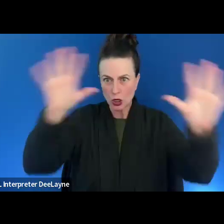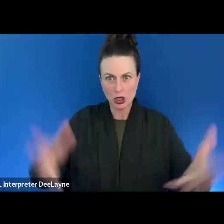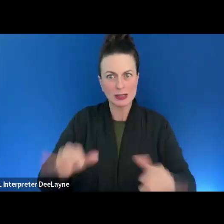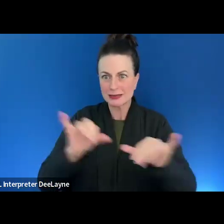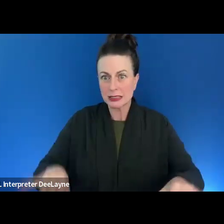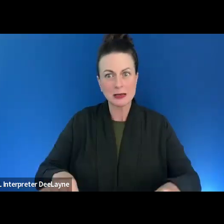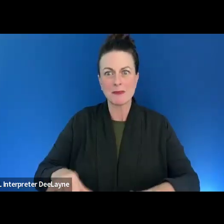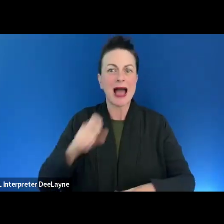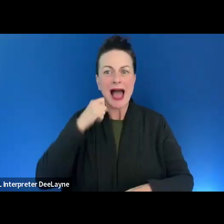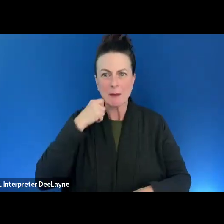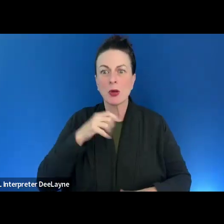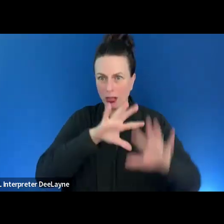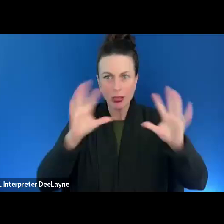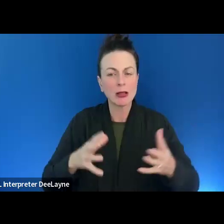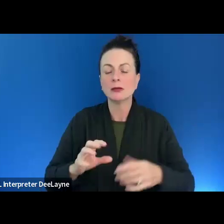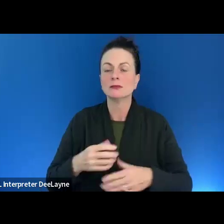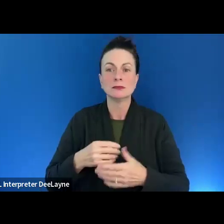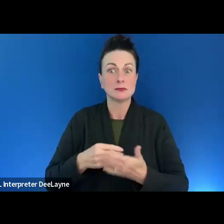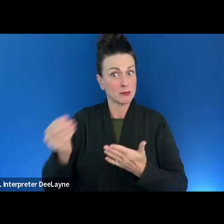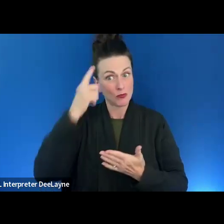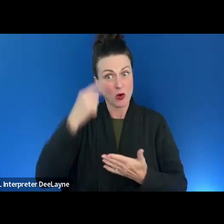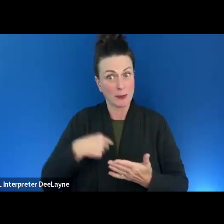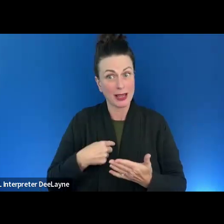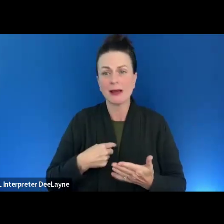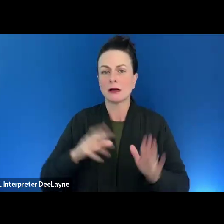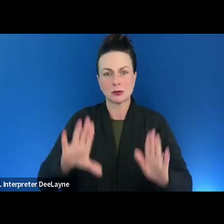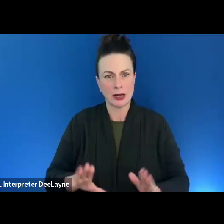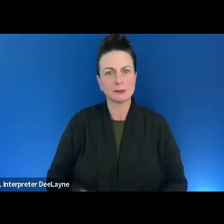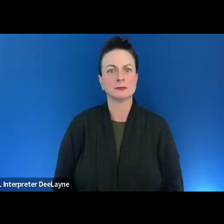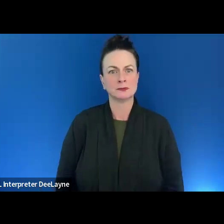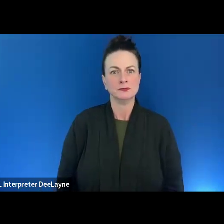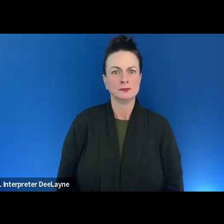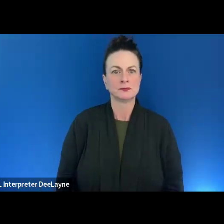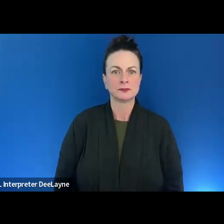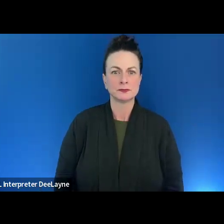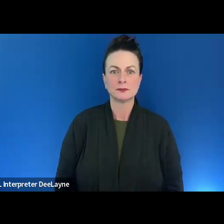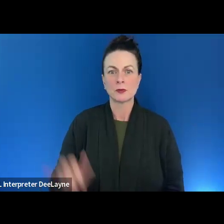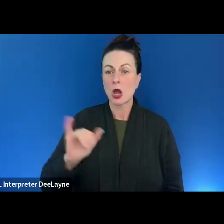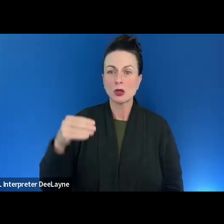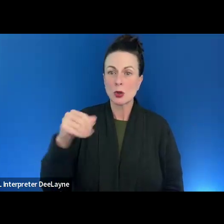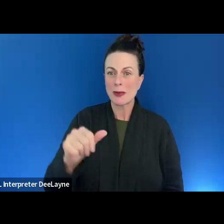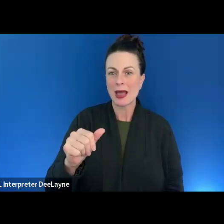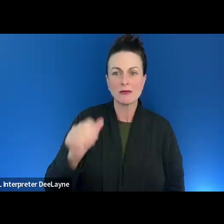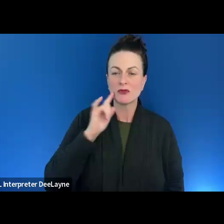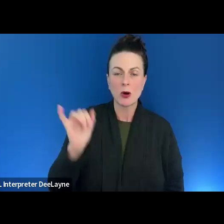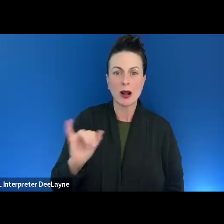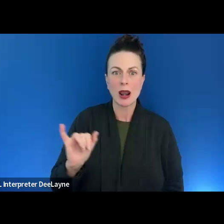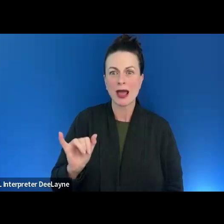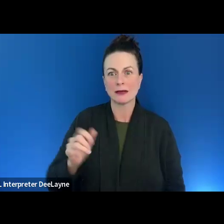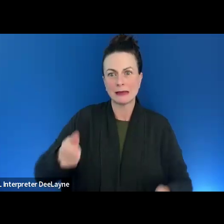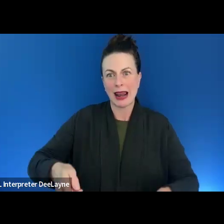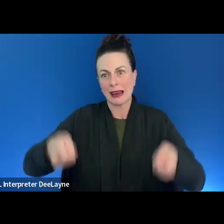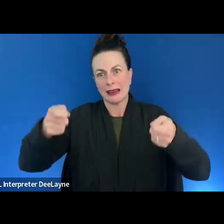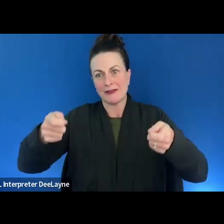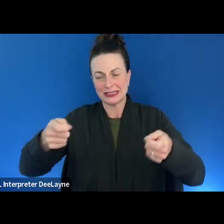Apple ecosystem. They had made that original purchase for me, which was great. They had also paid for like a Hoyer lift system.